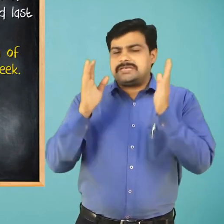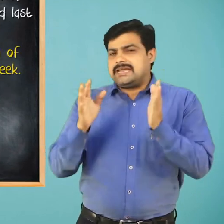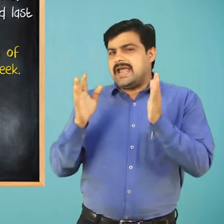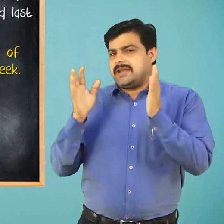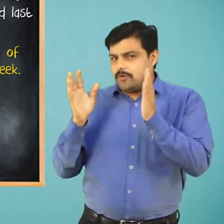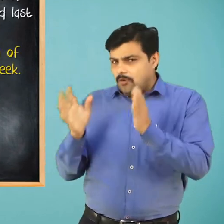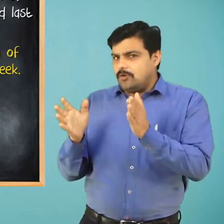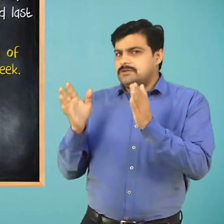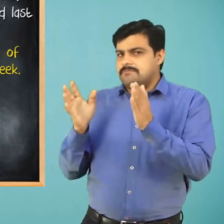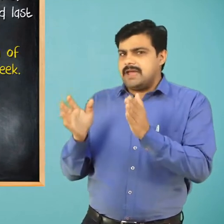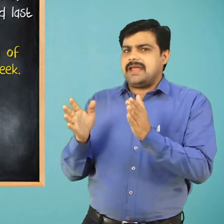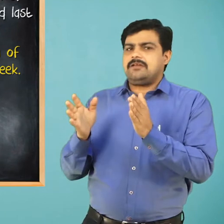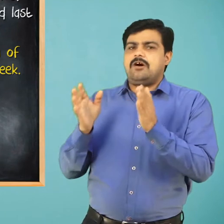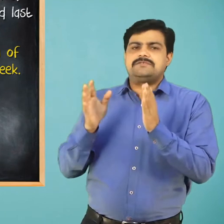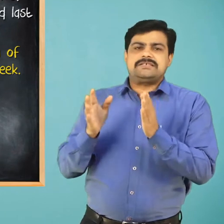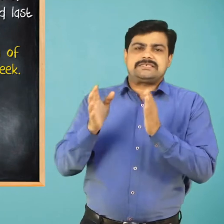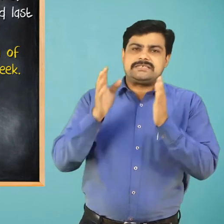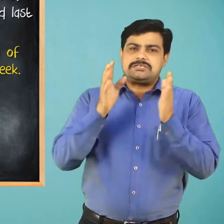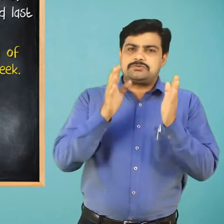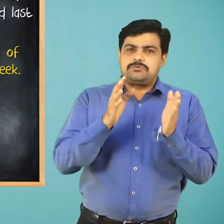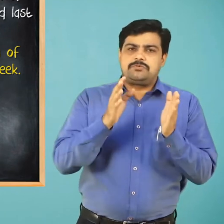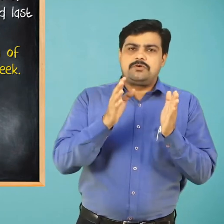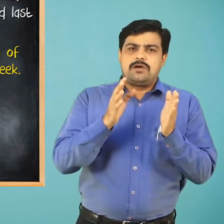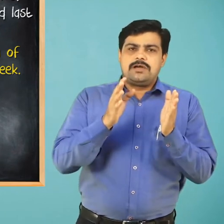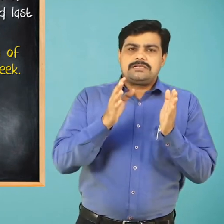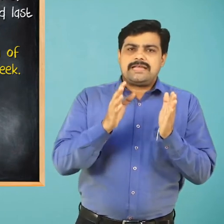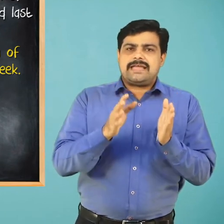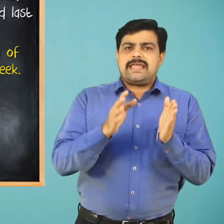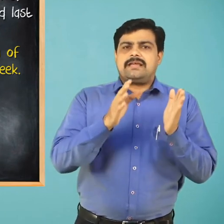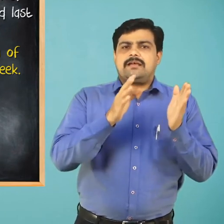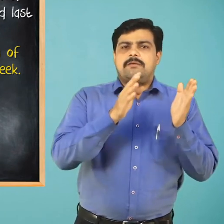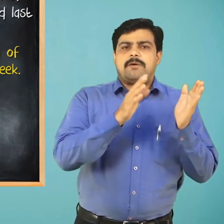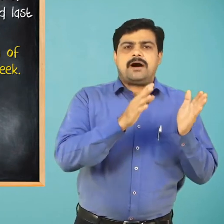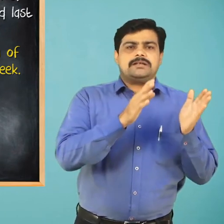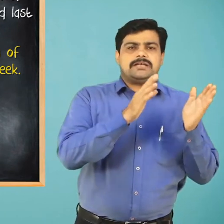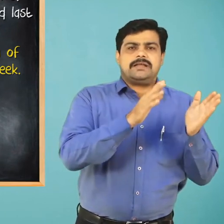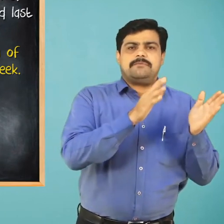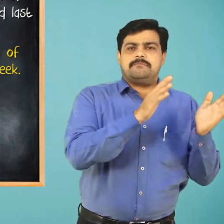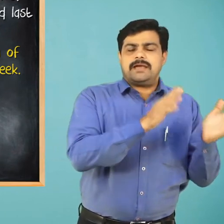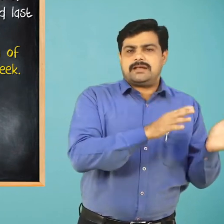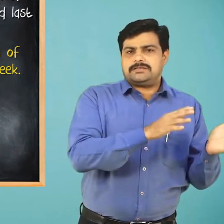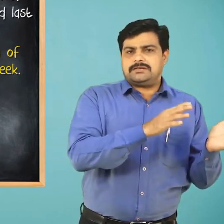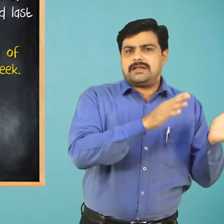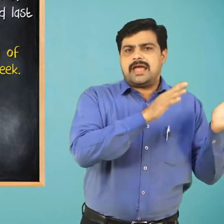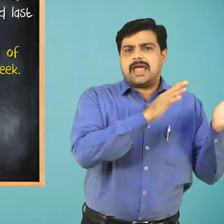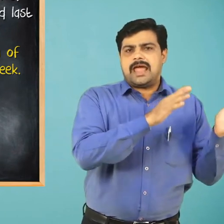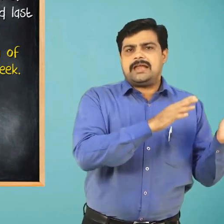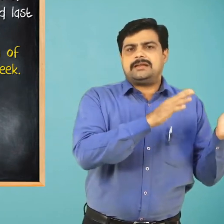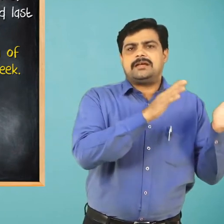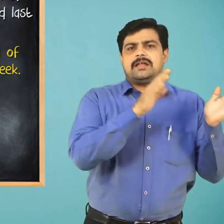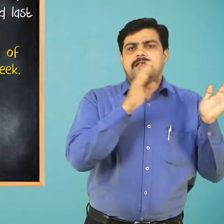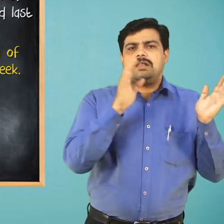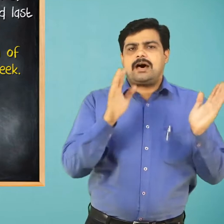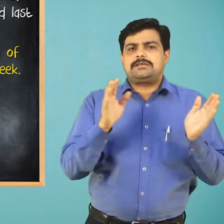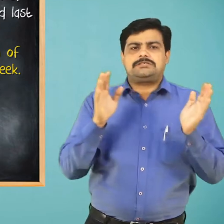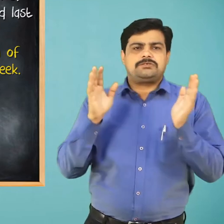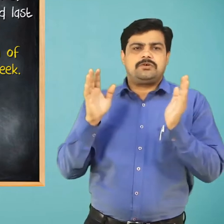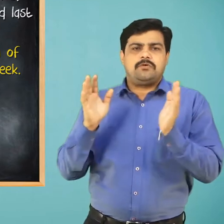see an old man of 62 taking part in marathon held last